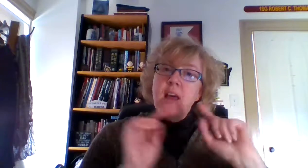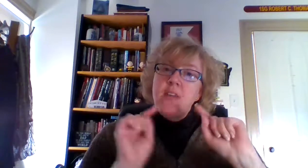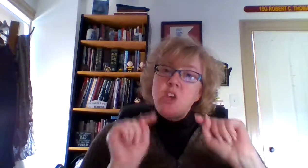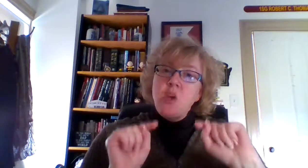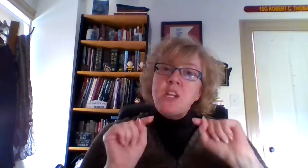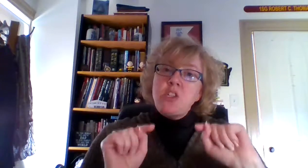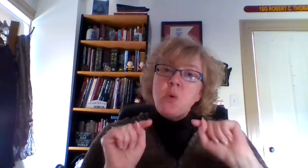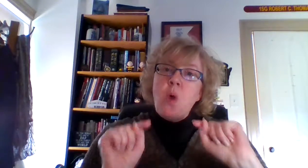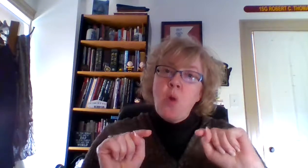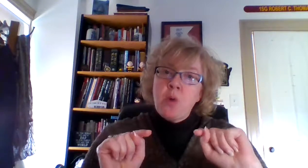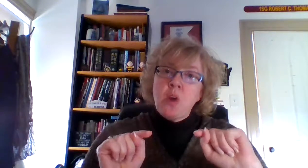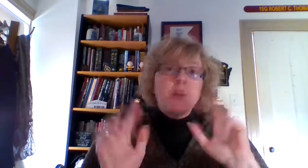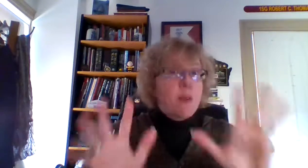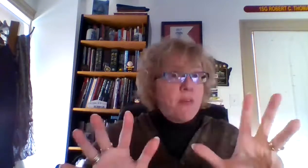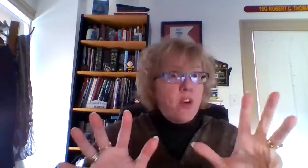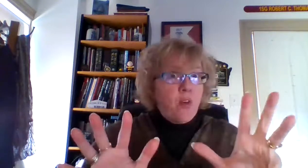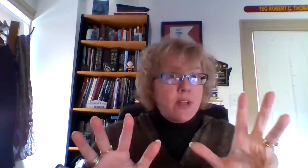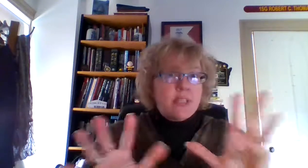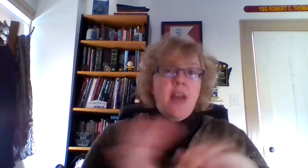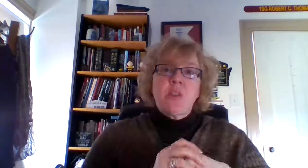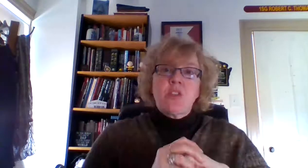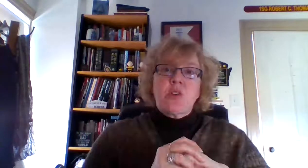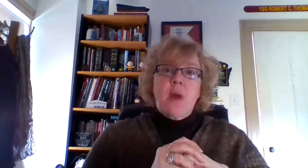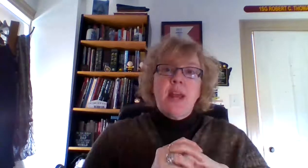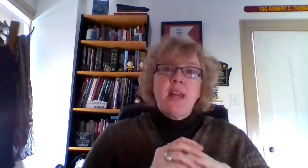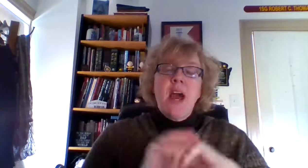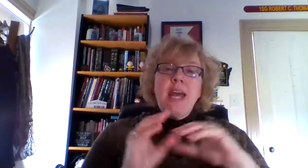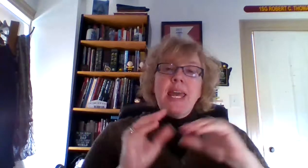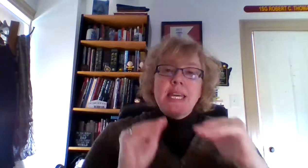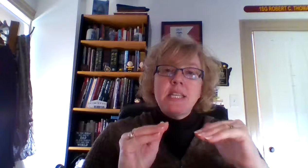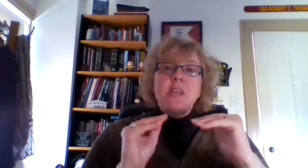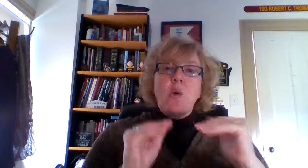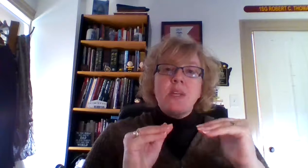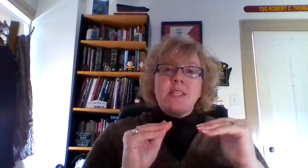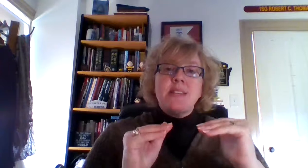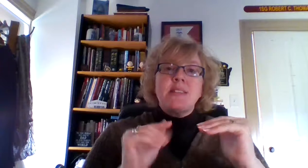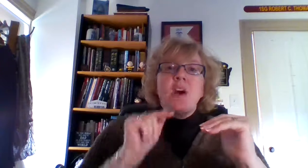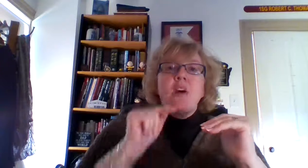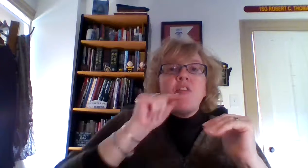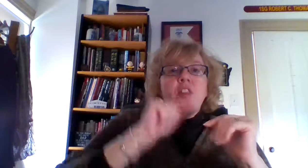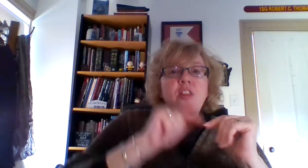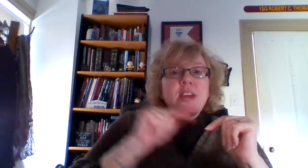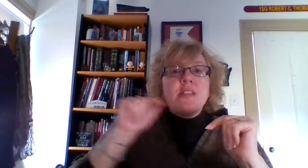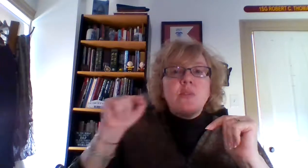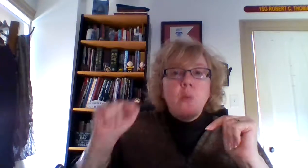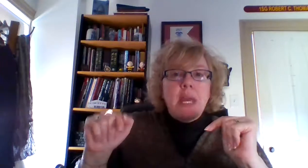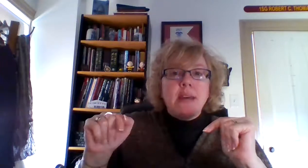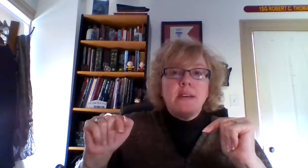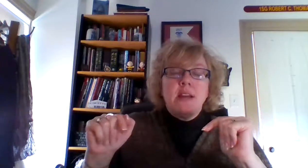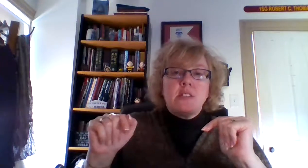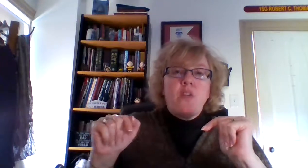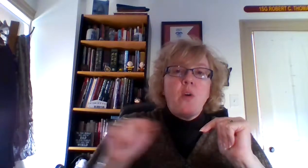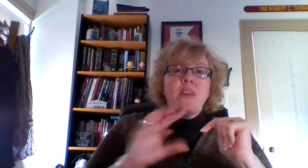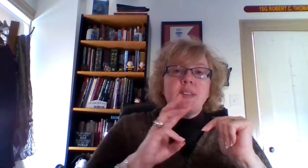The Unit 2 homework, which some of you have already sent, which is great, is the quizzes for this week. It's for the